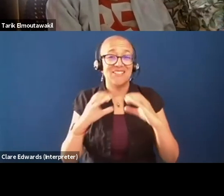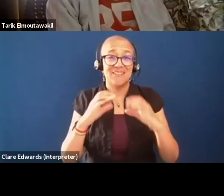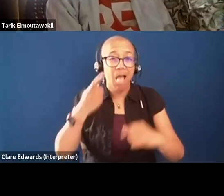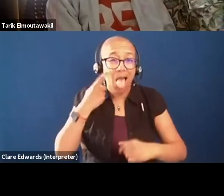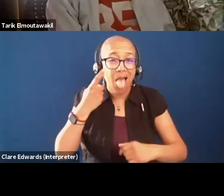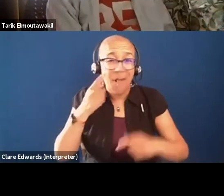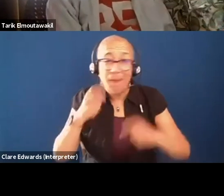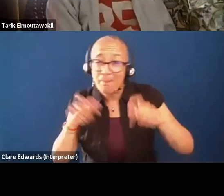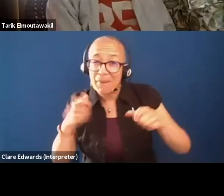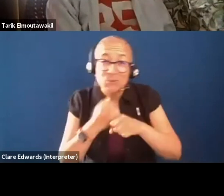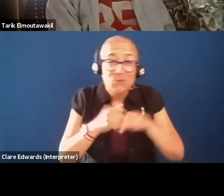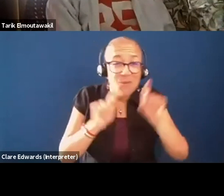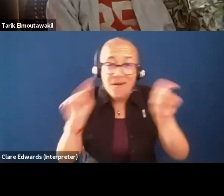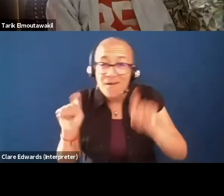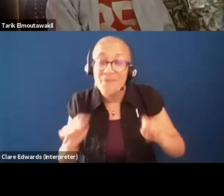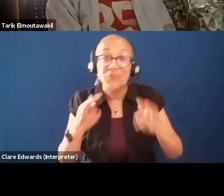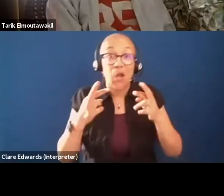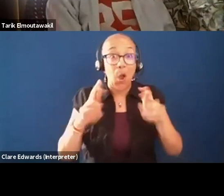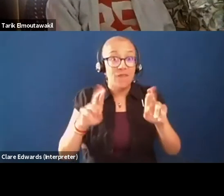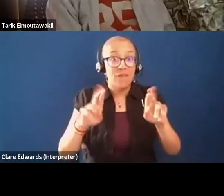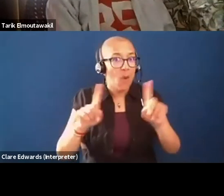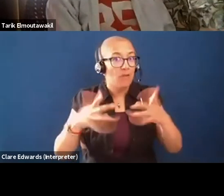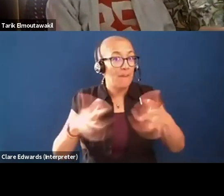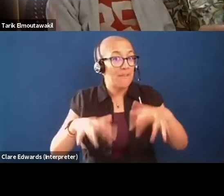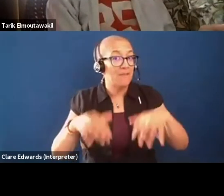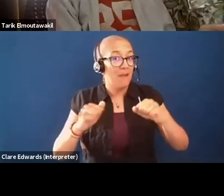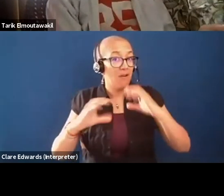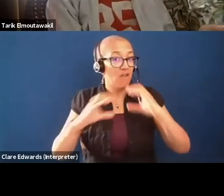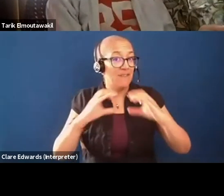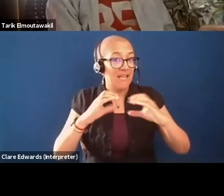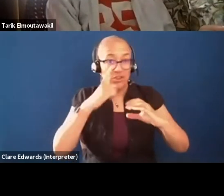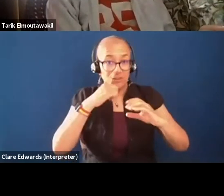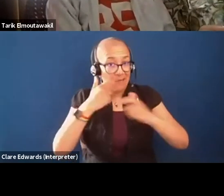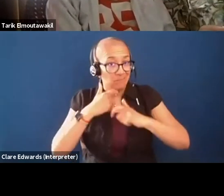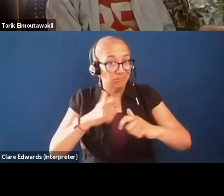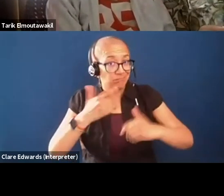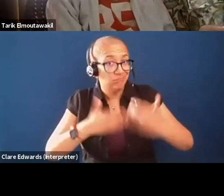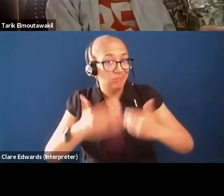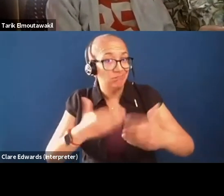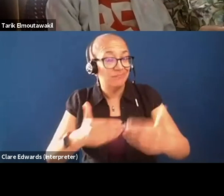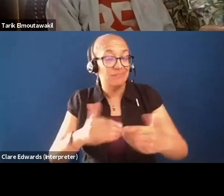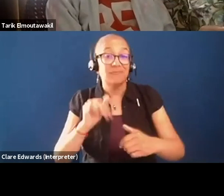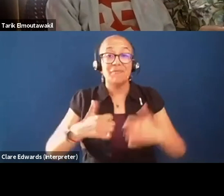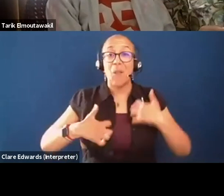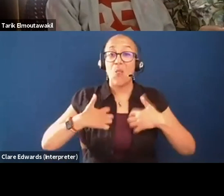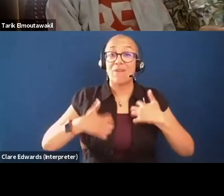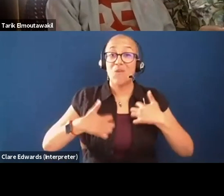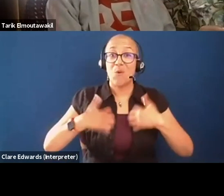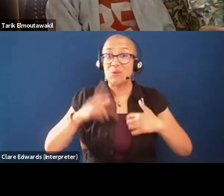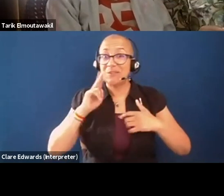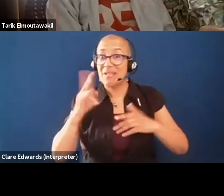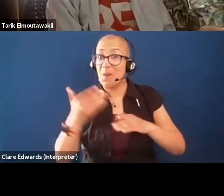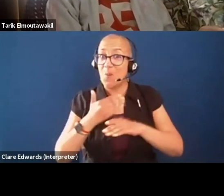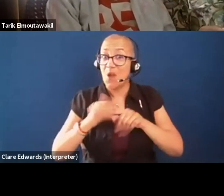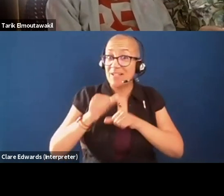to. Hopefully we've started some conversations and they can keep going, and yeah, looking forward to see what work comes